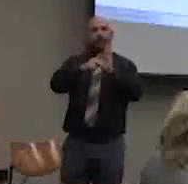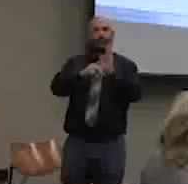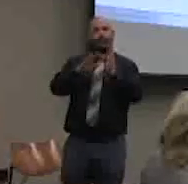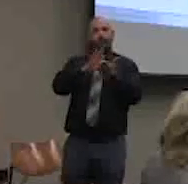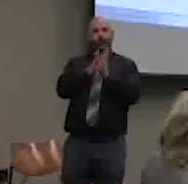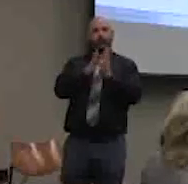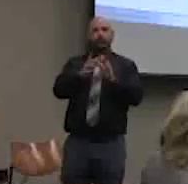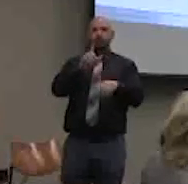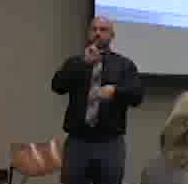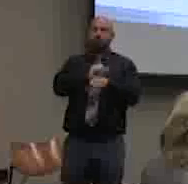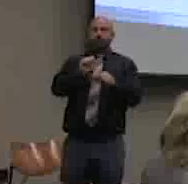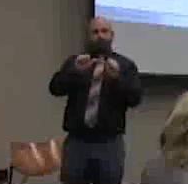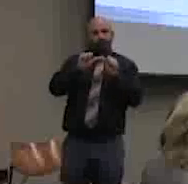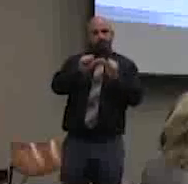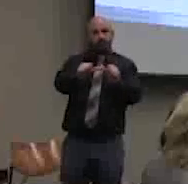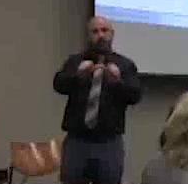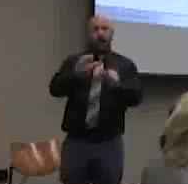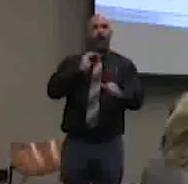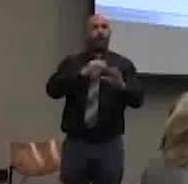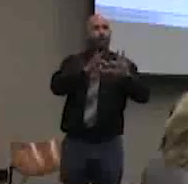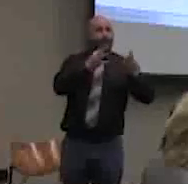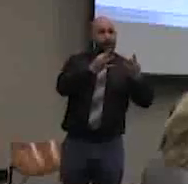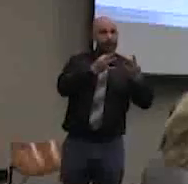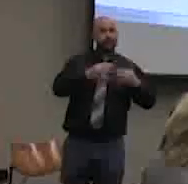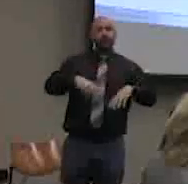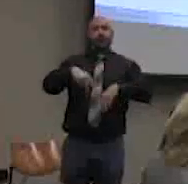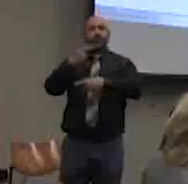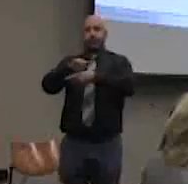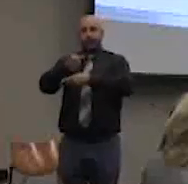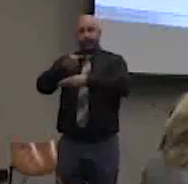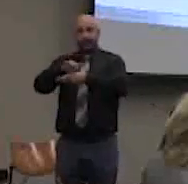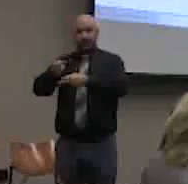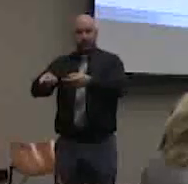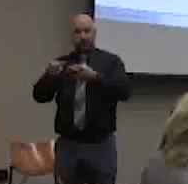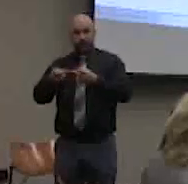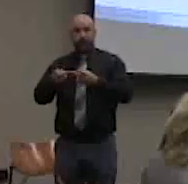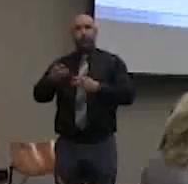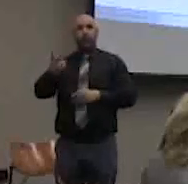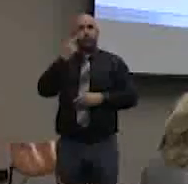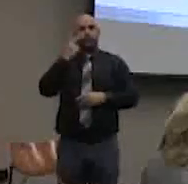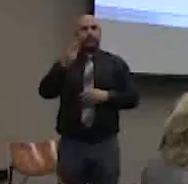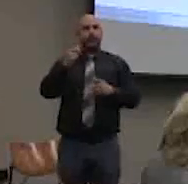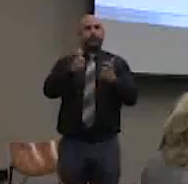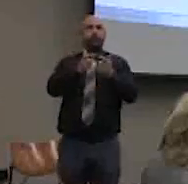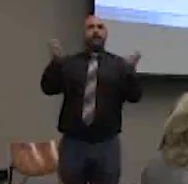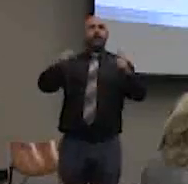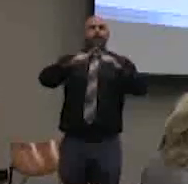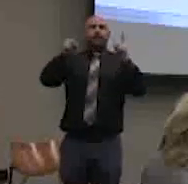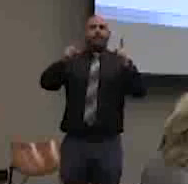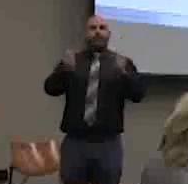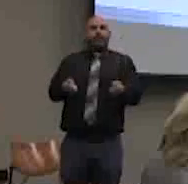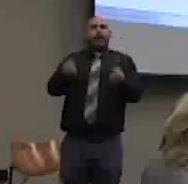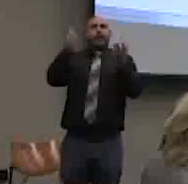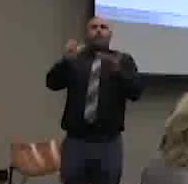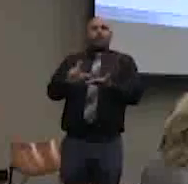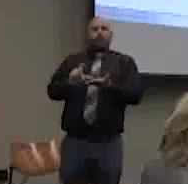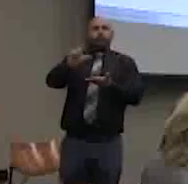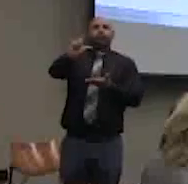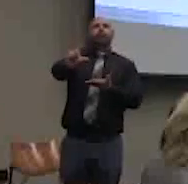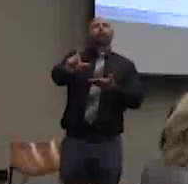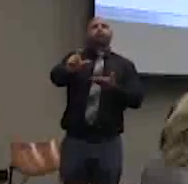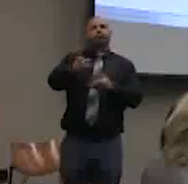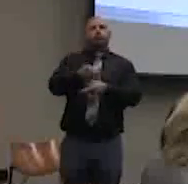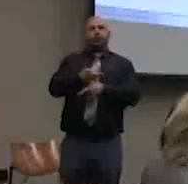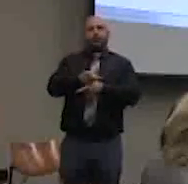a quantifiable difference in the amount they are funded for, which is really, really an exciting step for Louisiana.